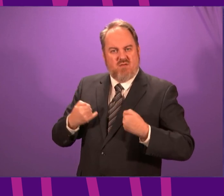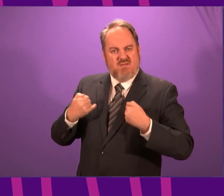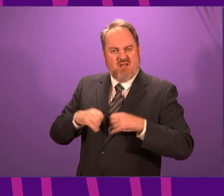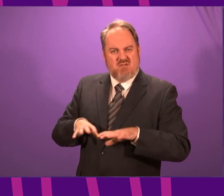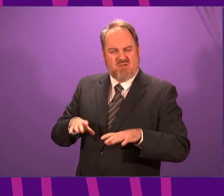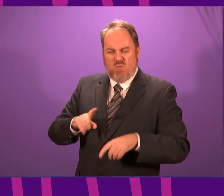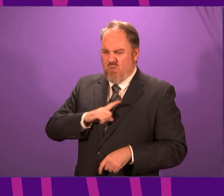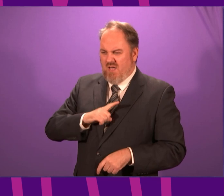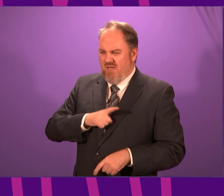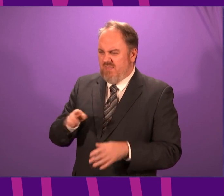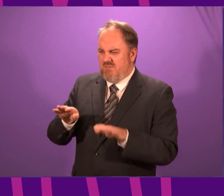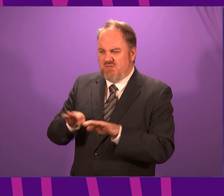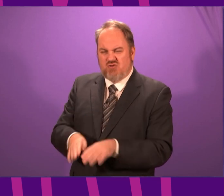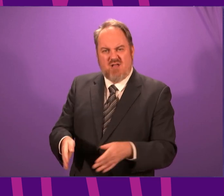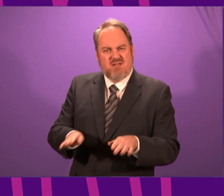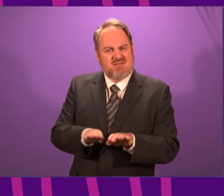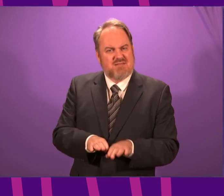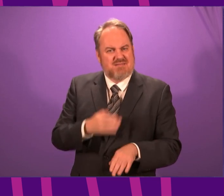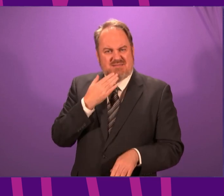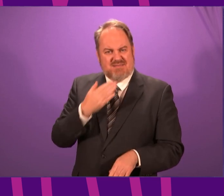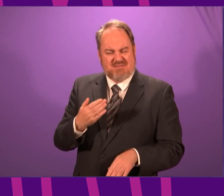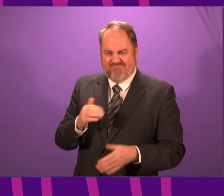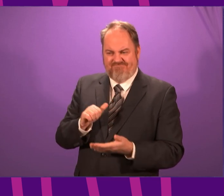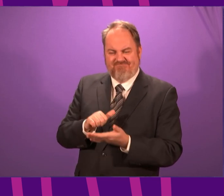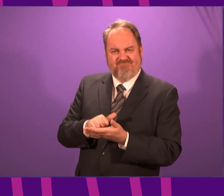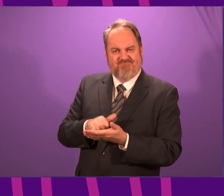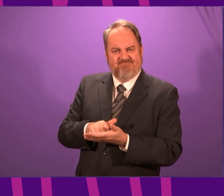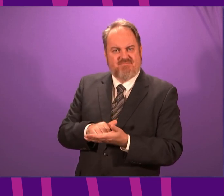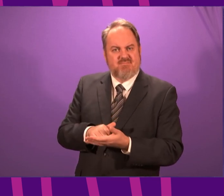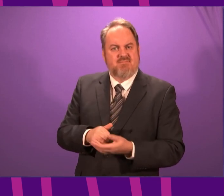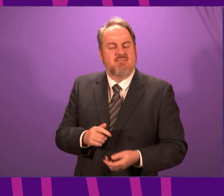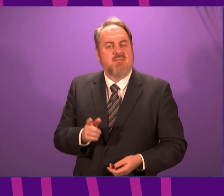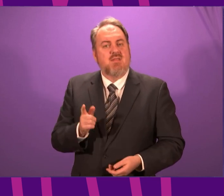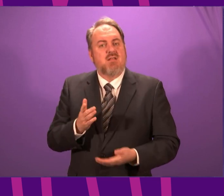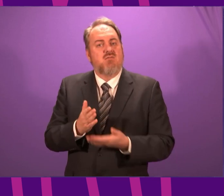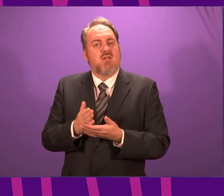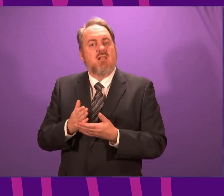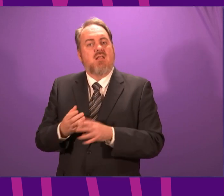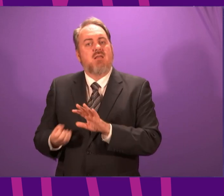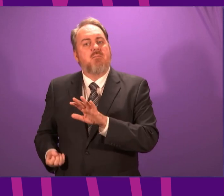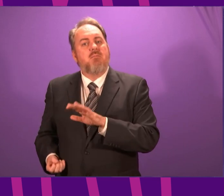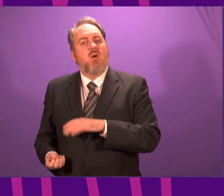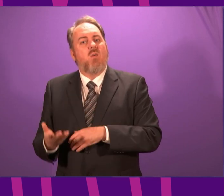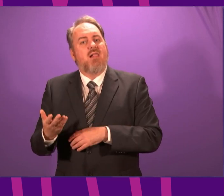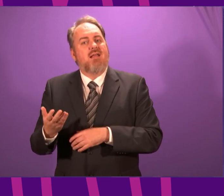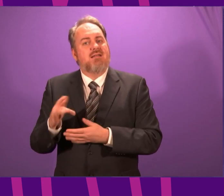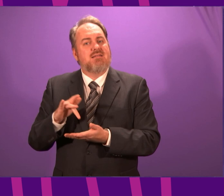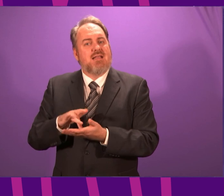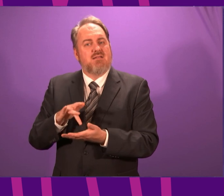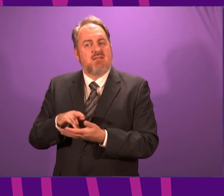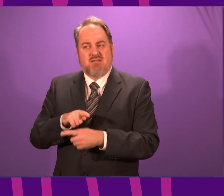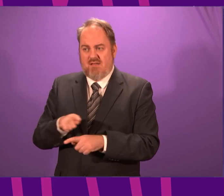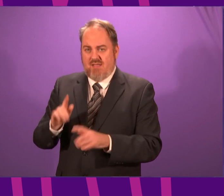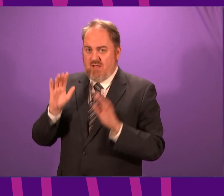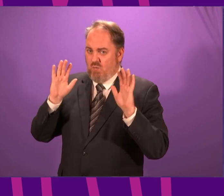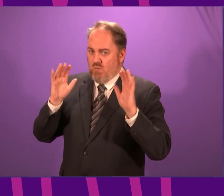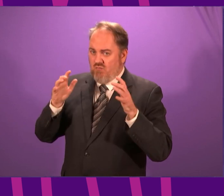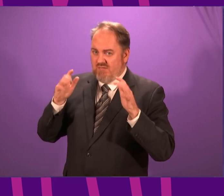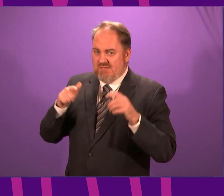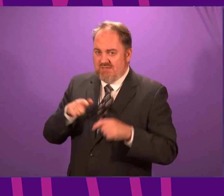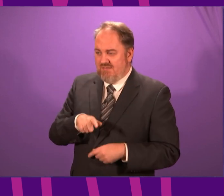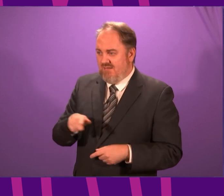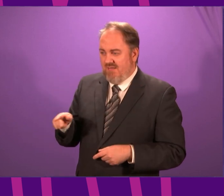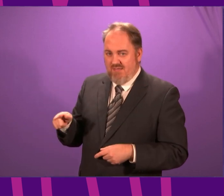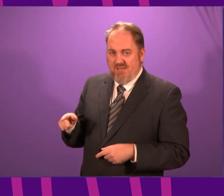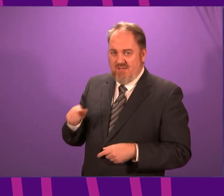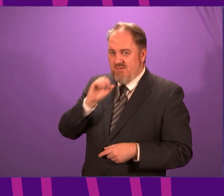decision to close, and hopefully that won't come about. Also, I've been contacted by bowling centres who are also under threat that they are